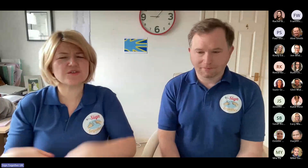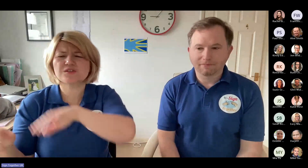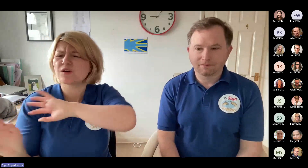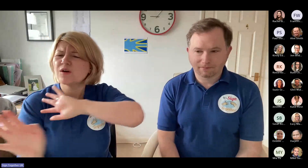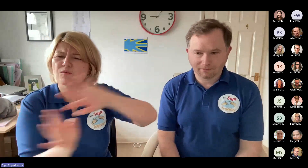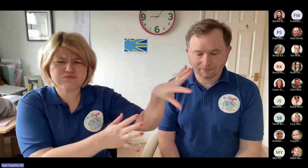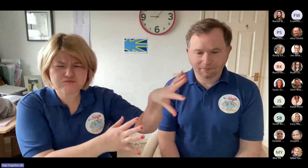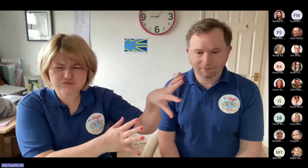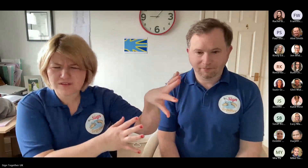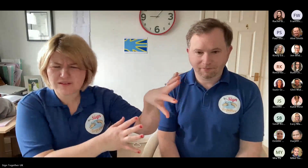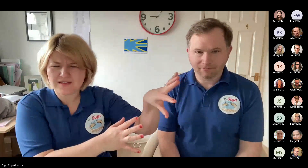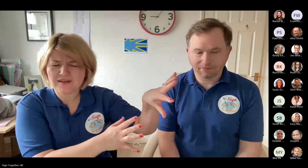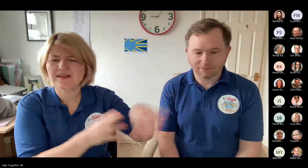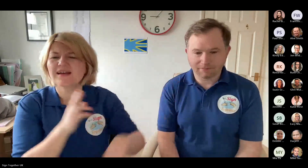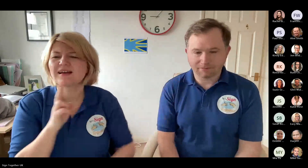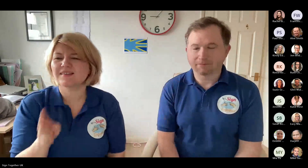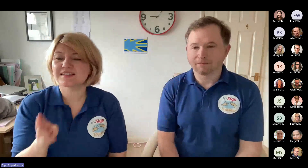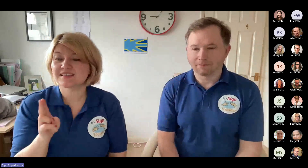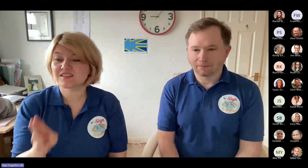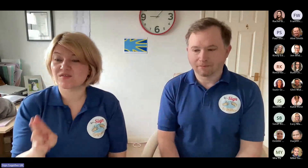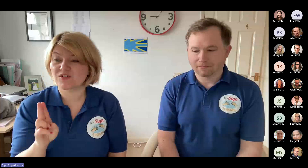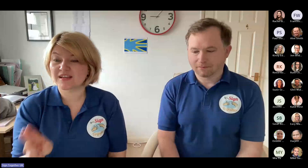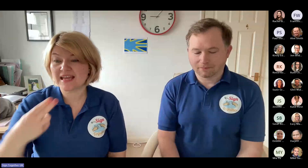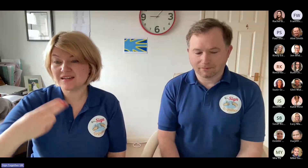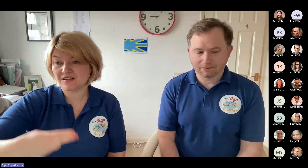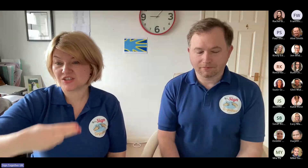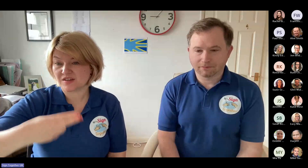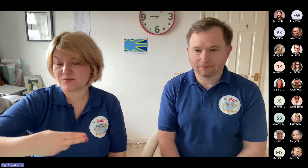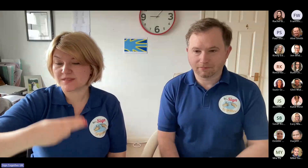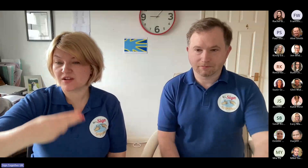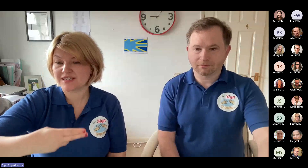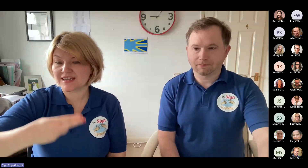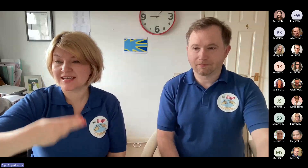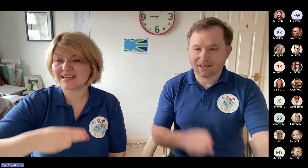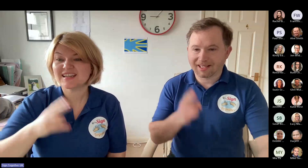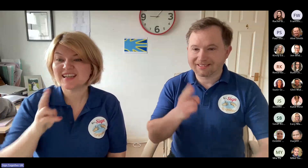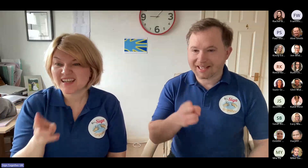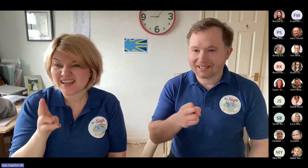can just go, and this is the sign for again. I'll show you that from the side. Again,